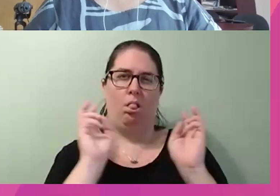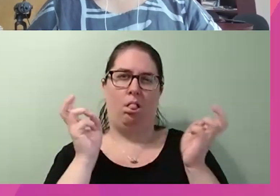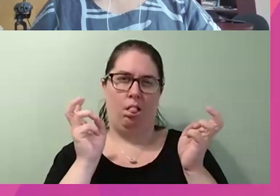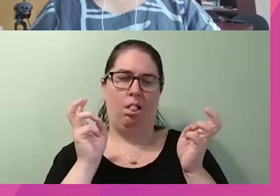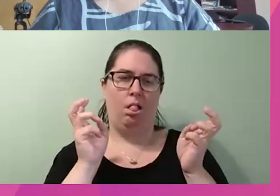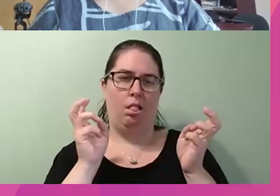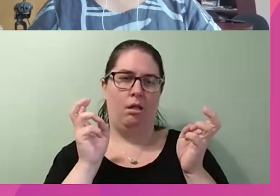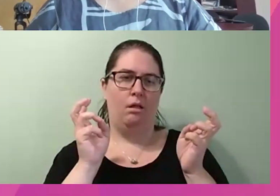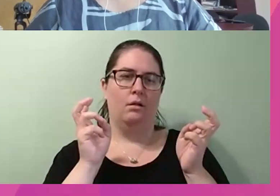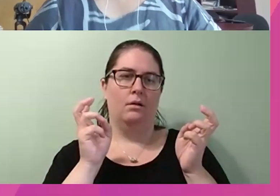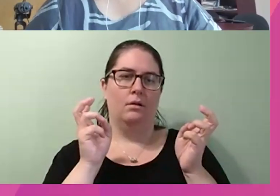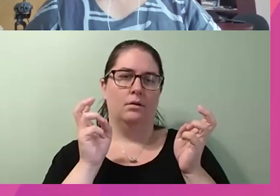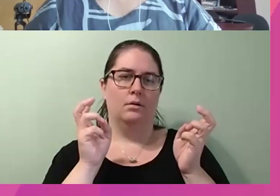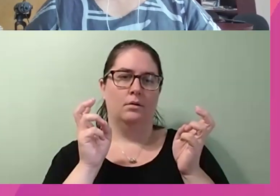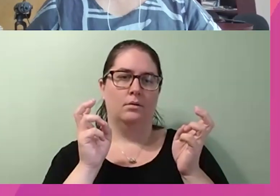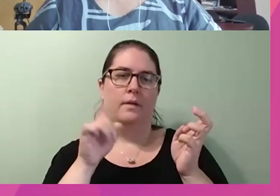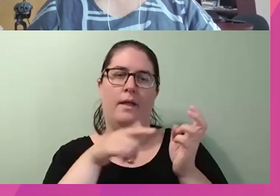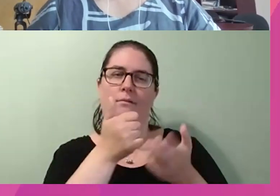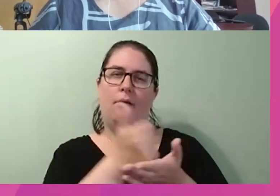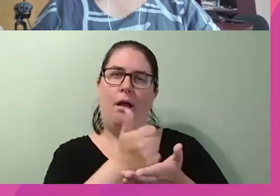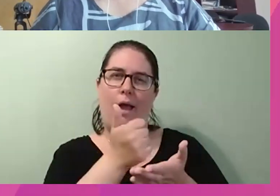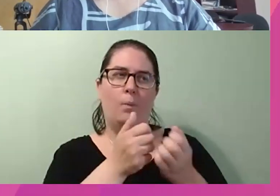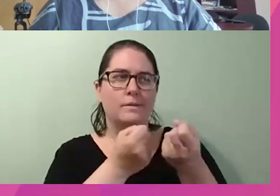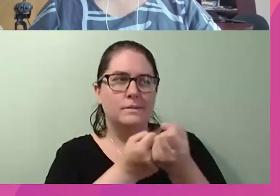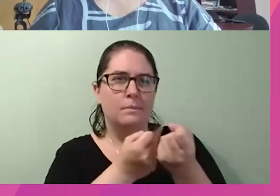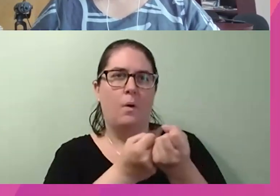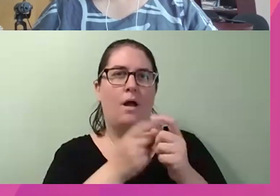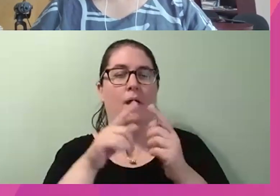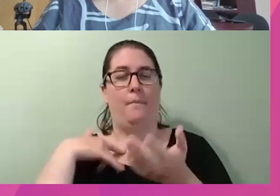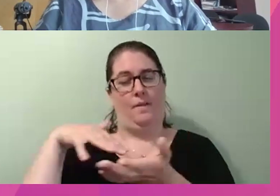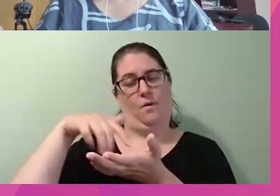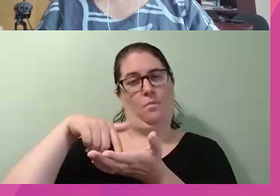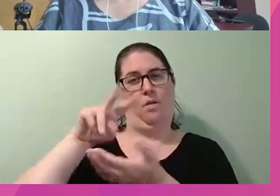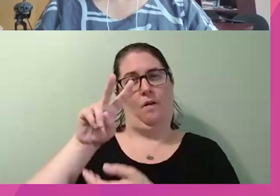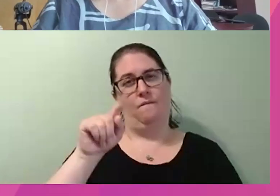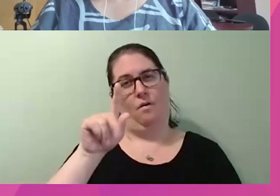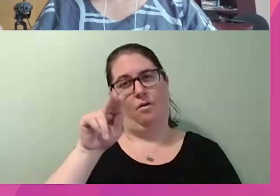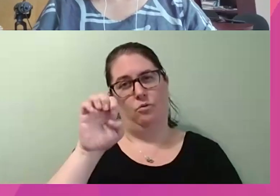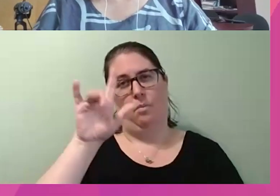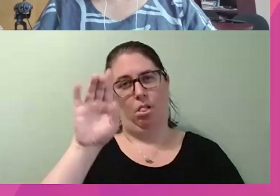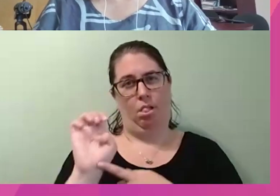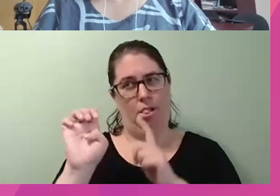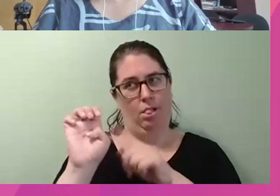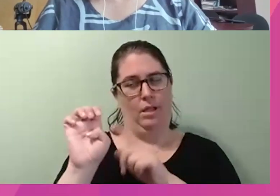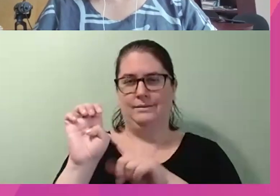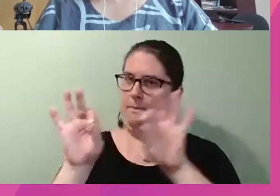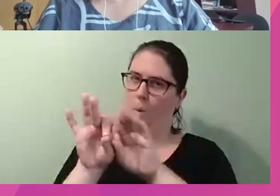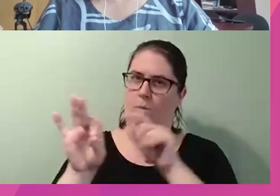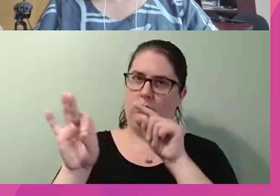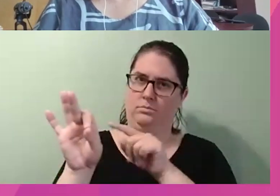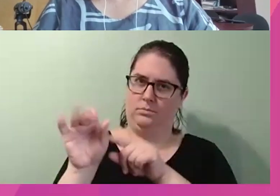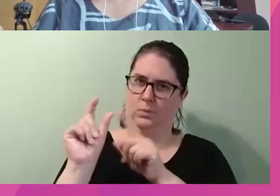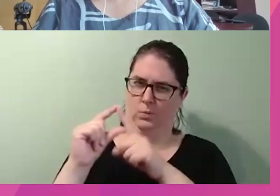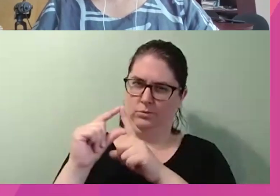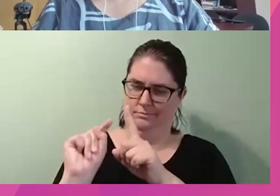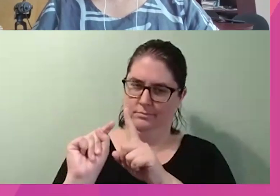and in need help and support. But that vulnerable piece is really key. So these are often